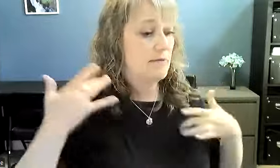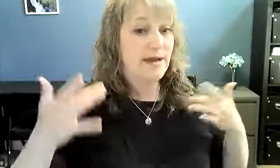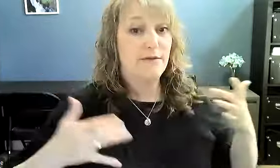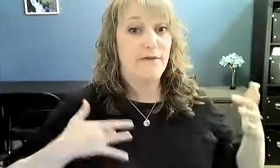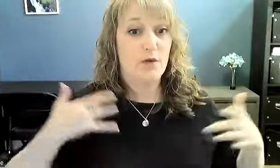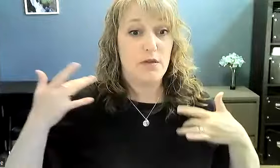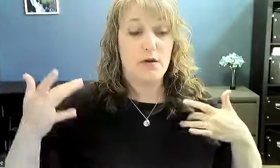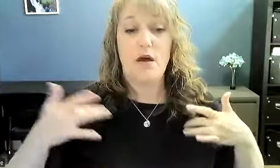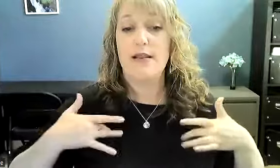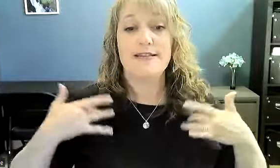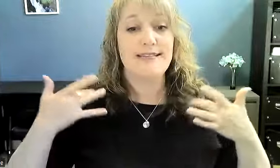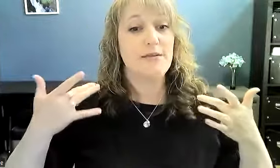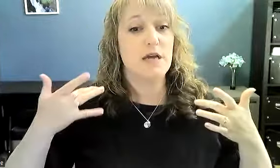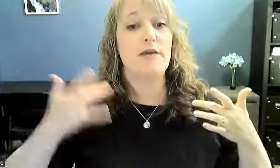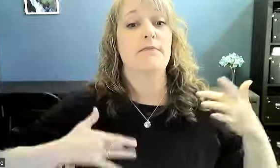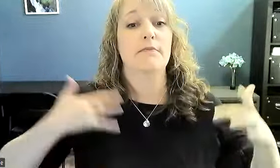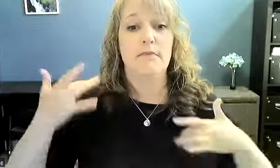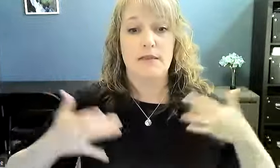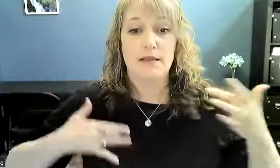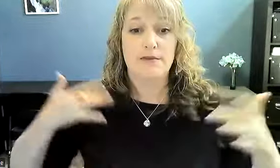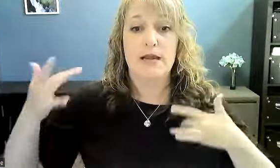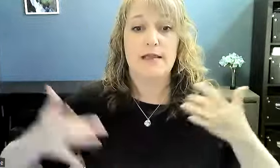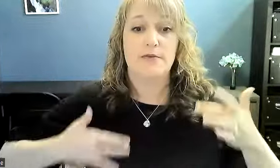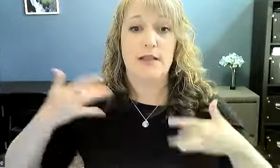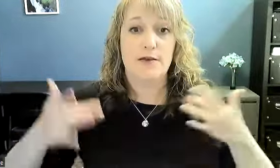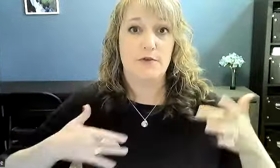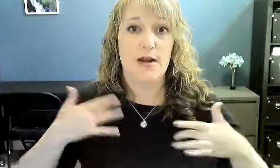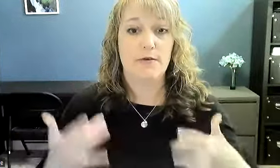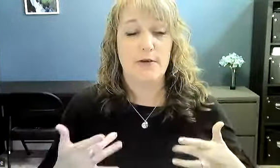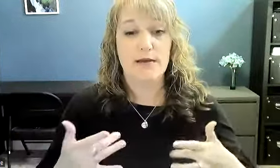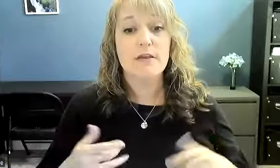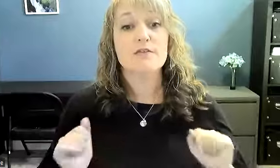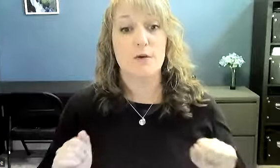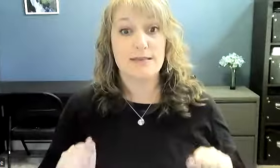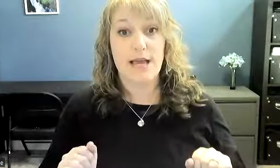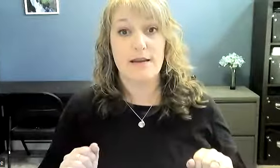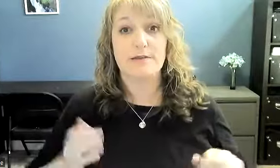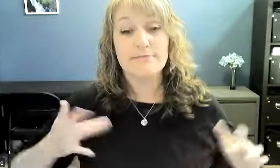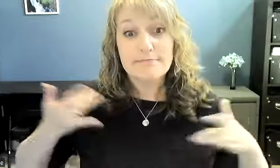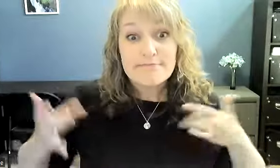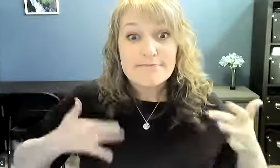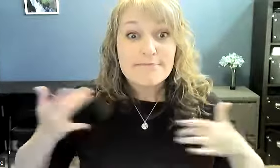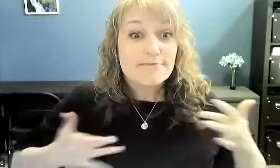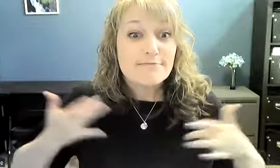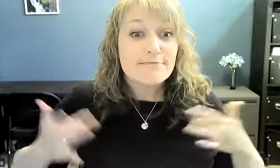back and forth, not at the same time. Left, right, left, right, left, right. Okay, so excited.